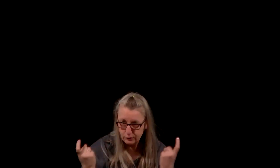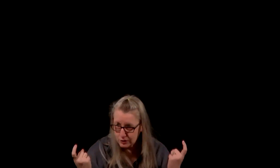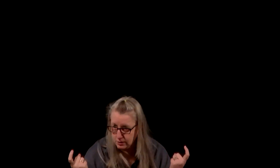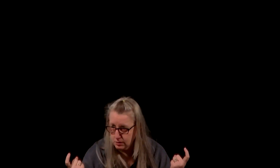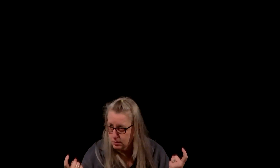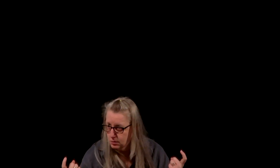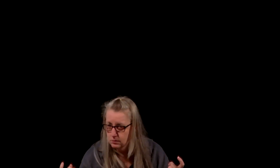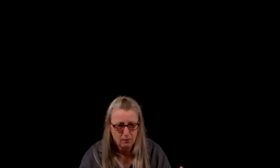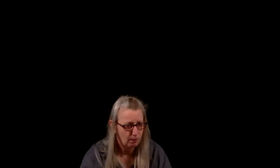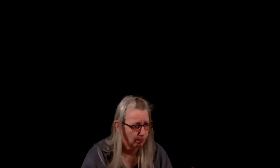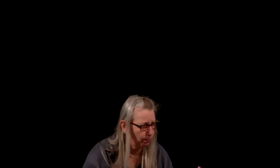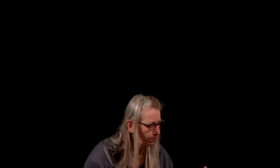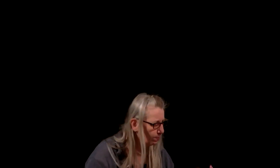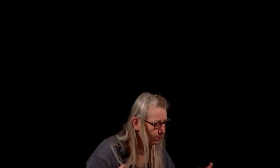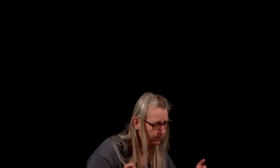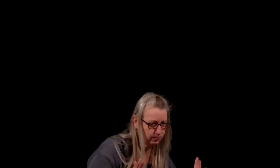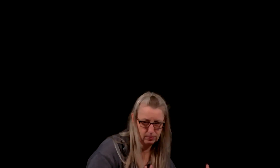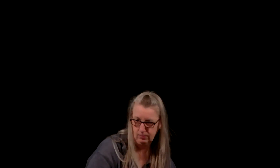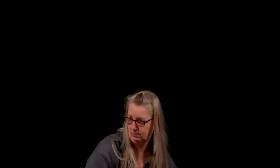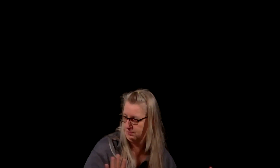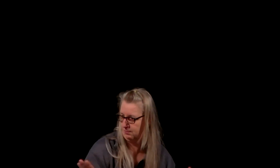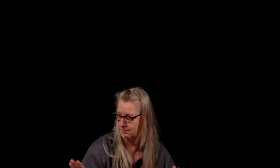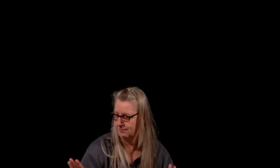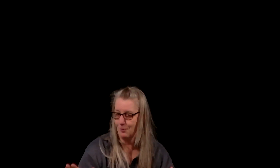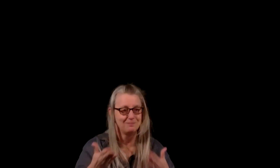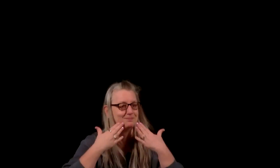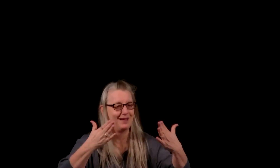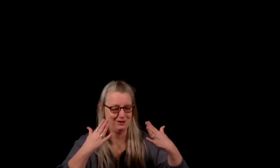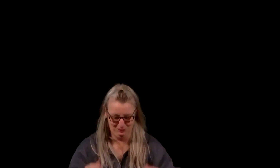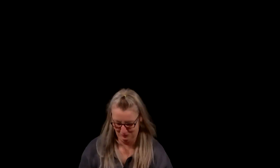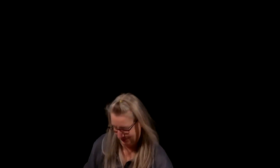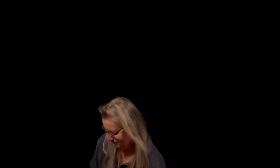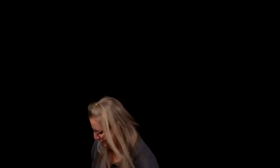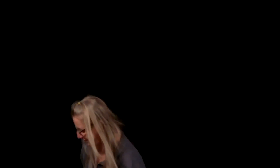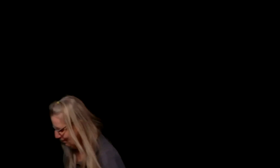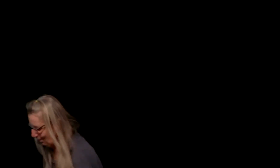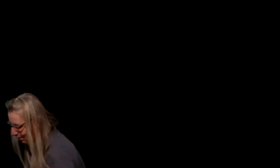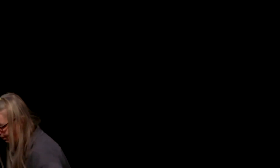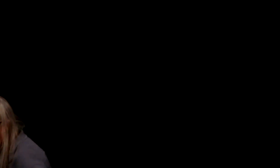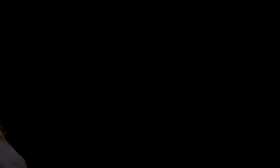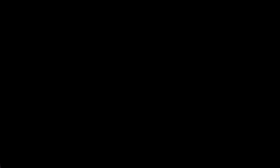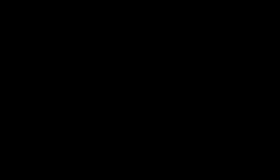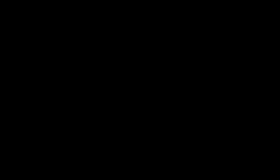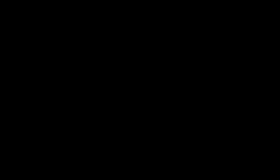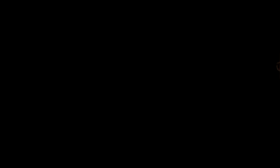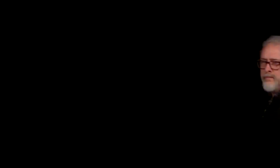And if you have any questions, no? Okay, thank you. That's it.